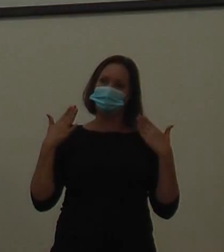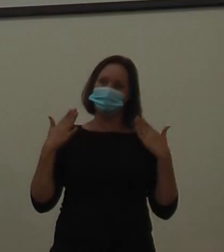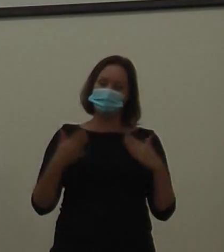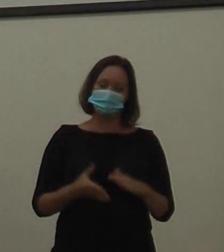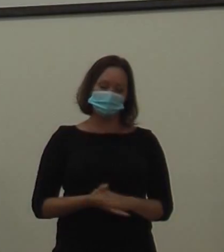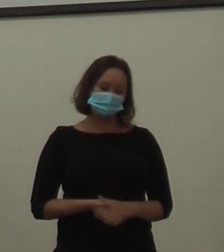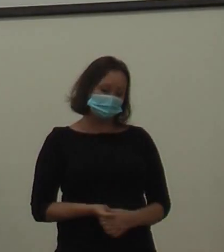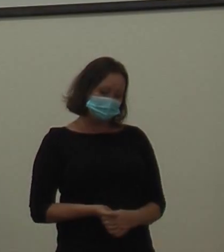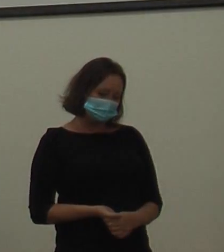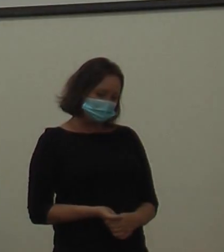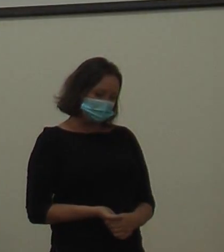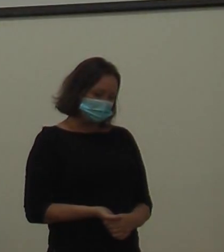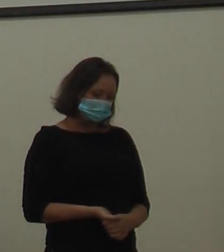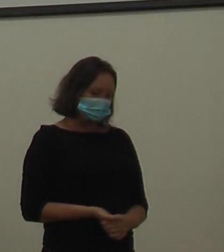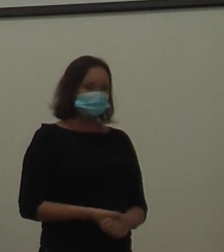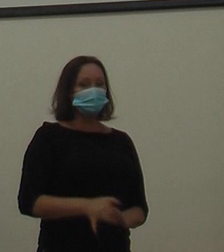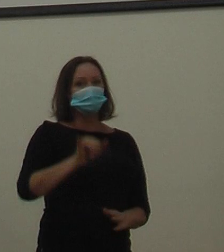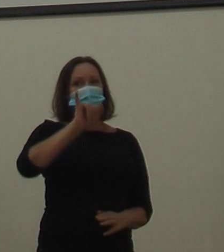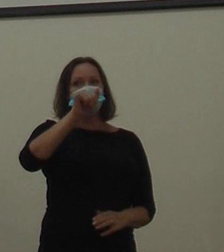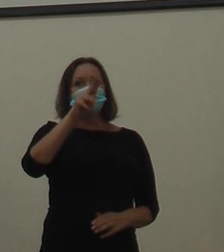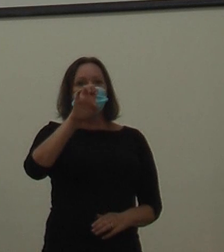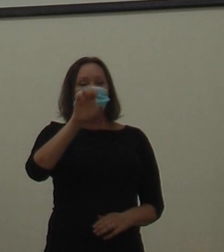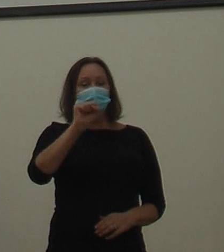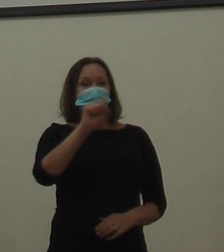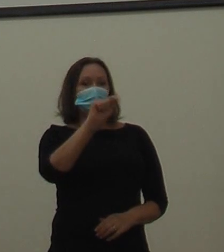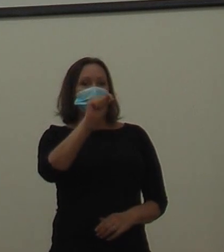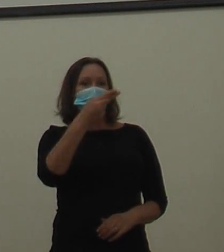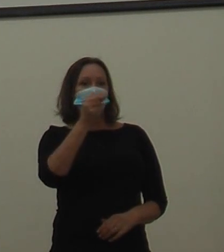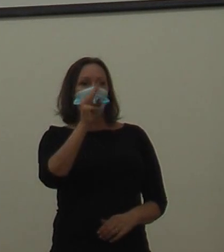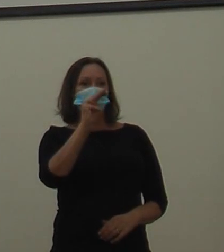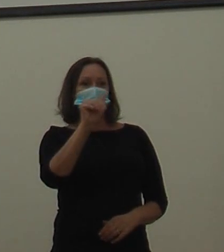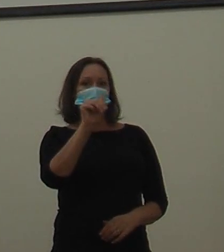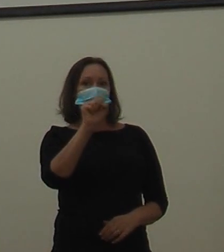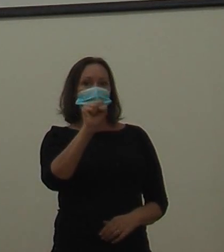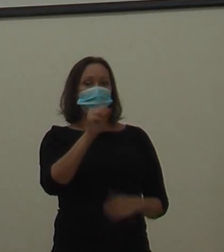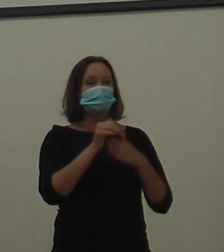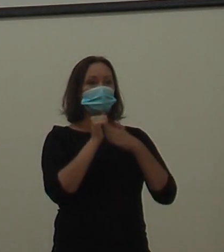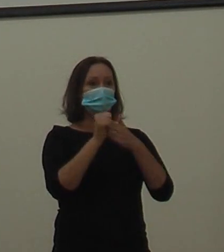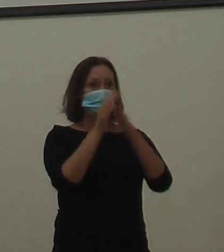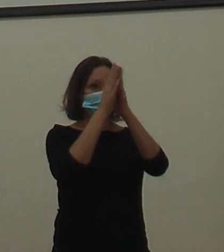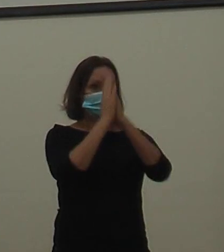glad. Brother James Thomas will lead us in prayer.